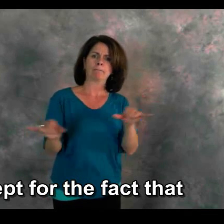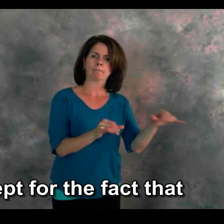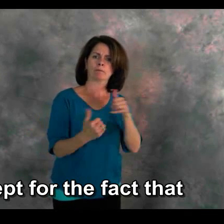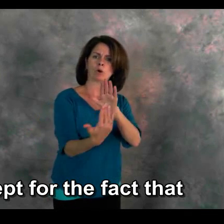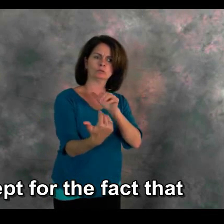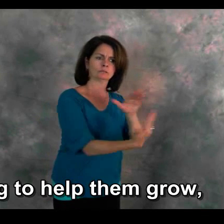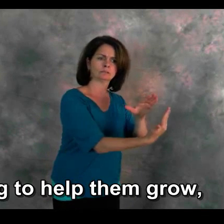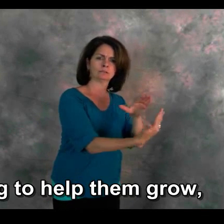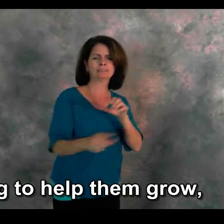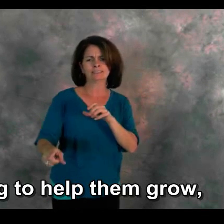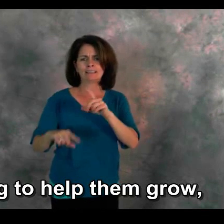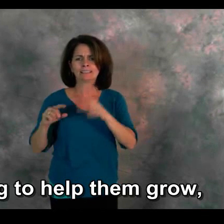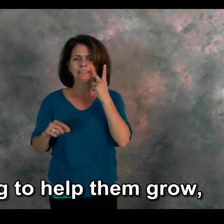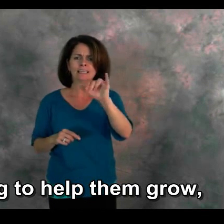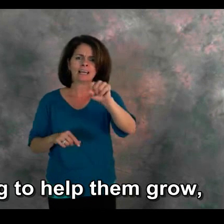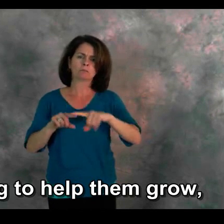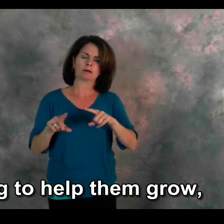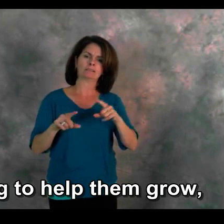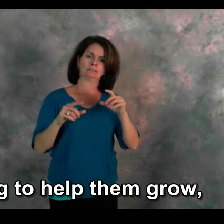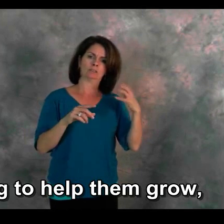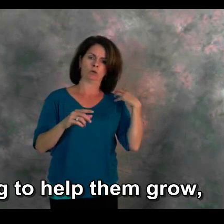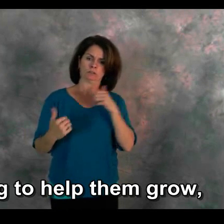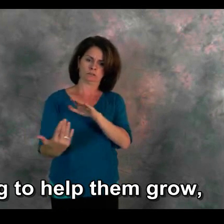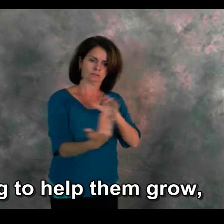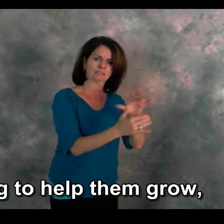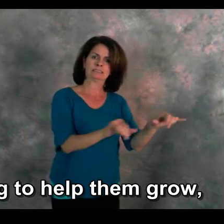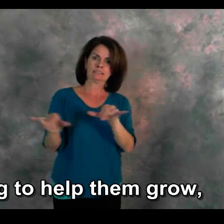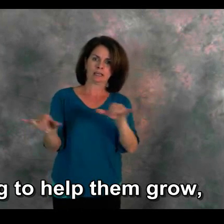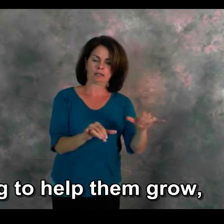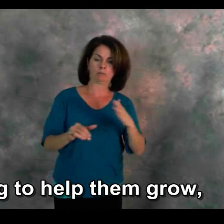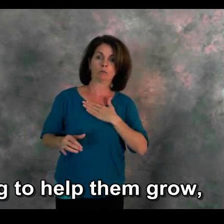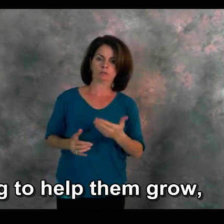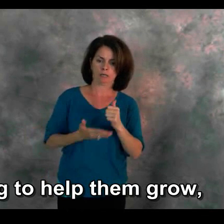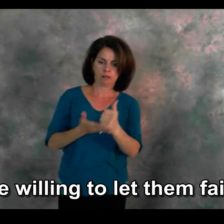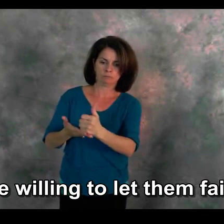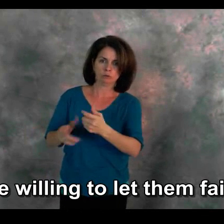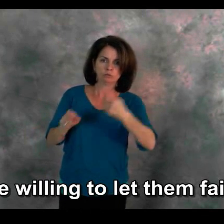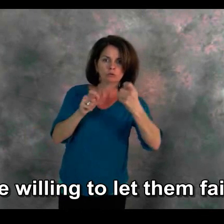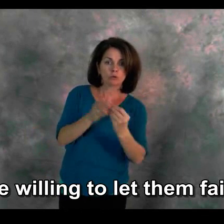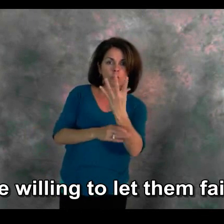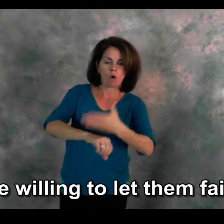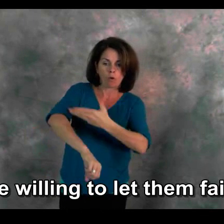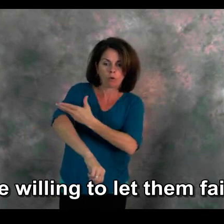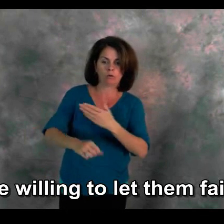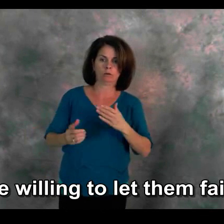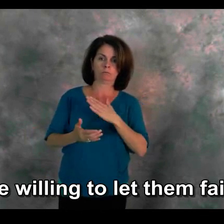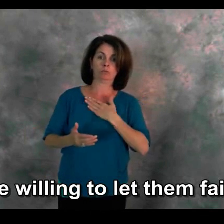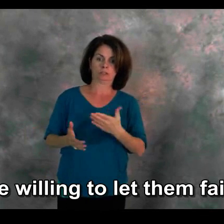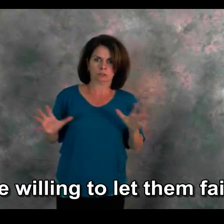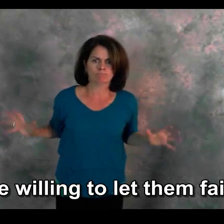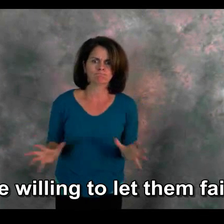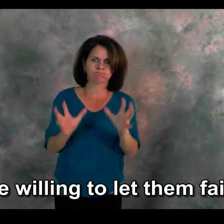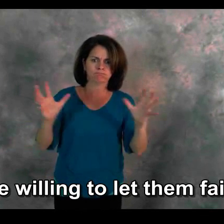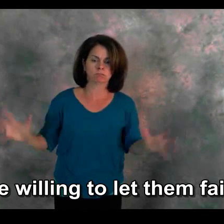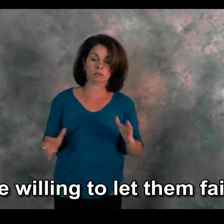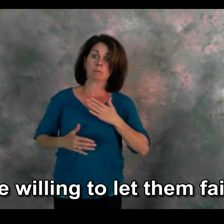except for the fact that they can't see. So be willing to help them grow, be willing to push them, and